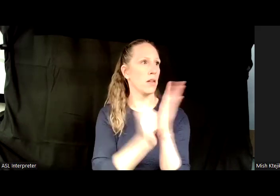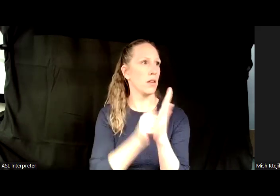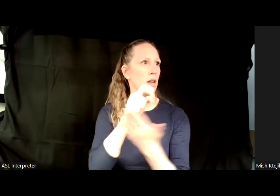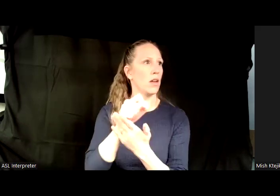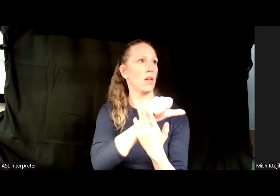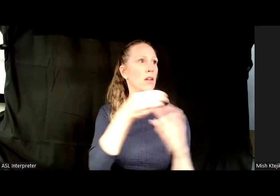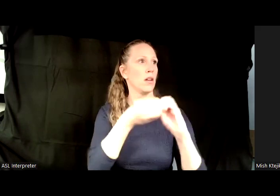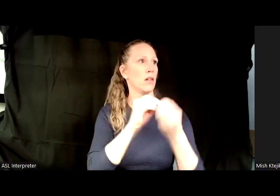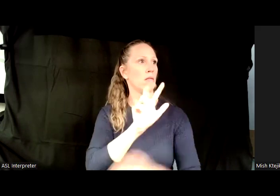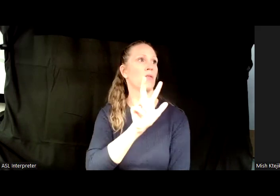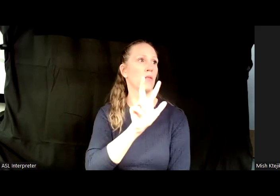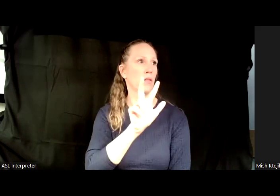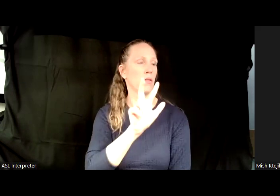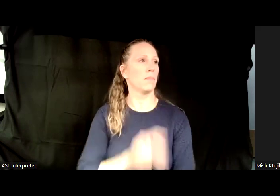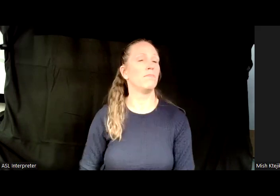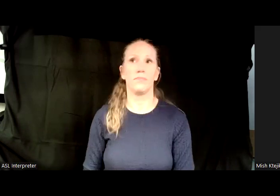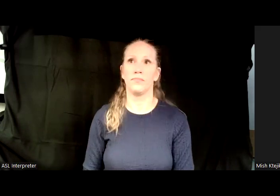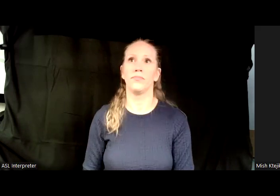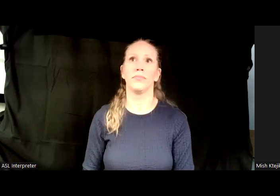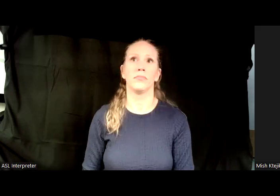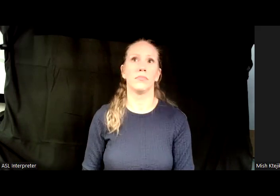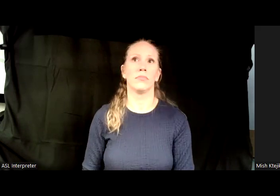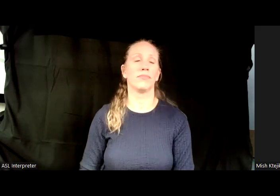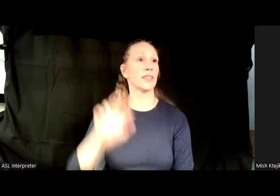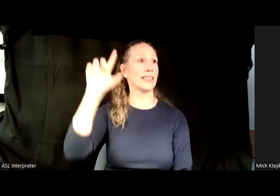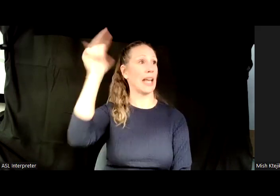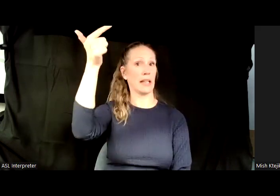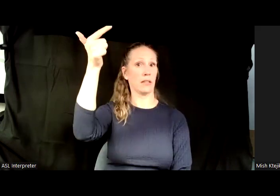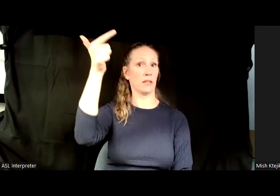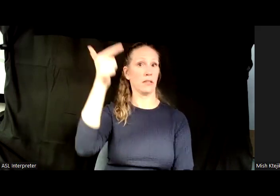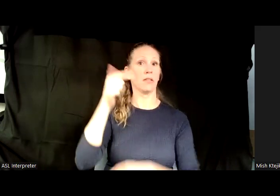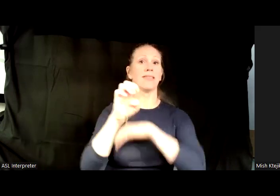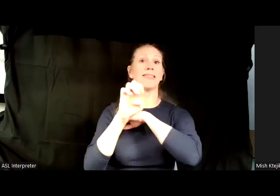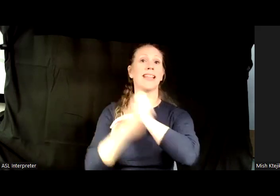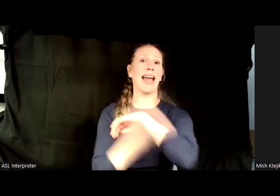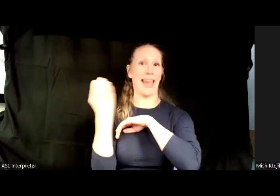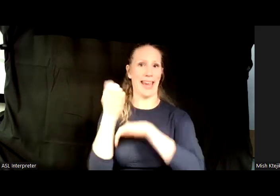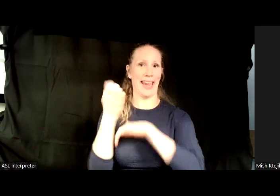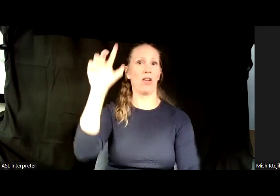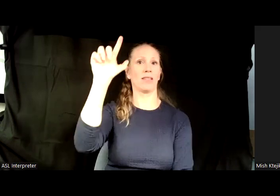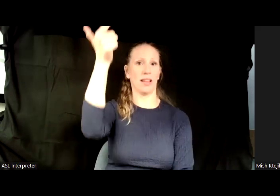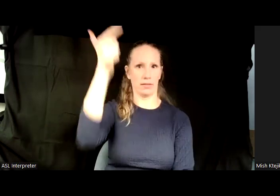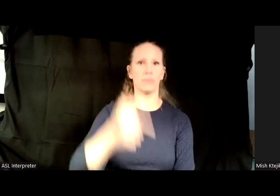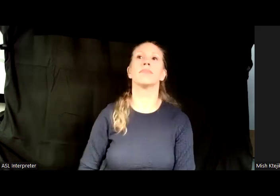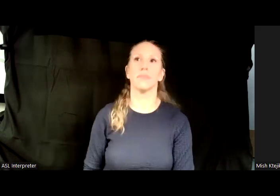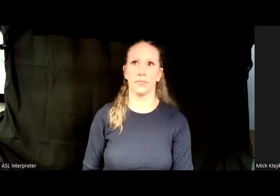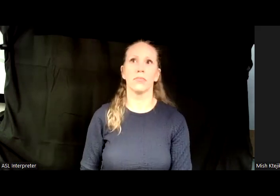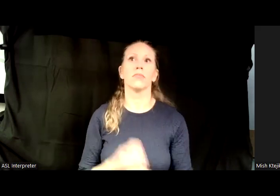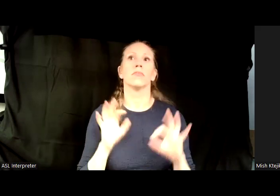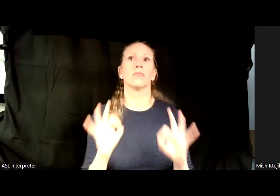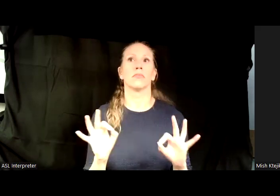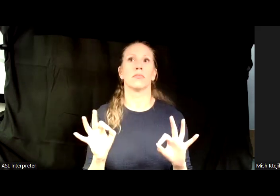amended agenda by removing item number 3. Is that good? Second, yes, Eric